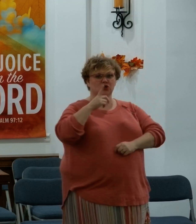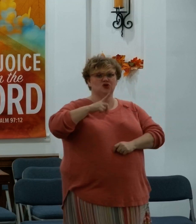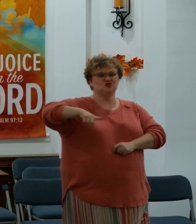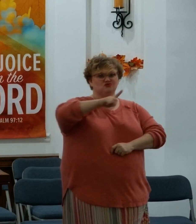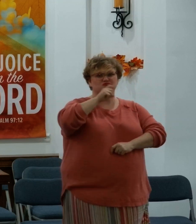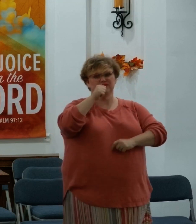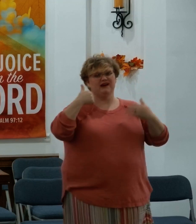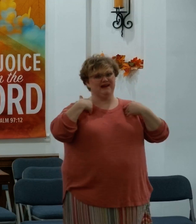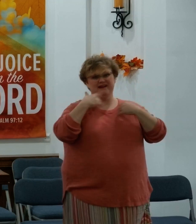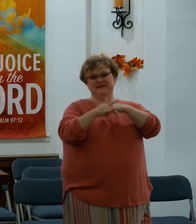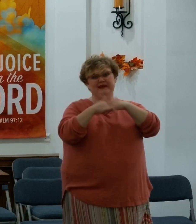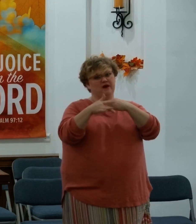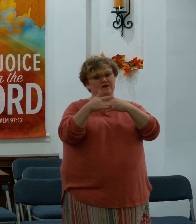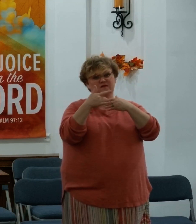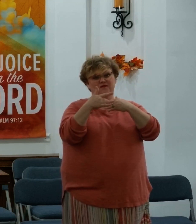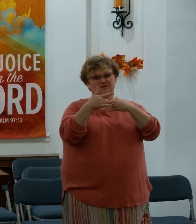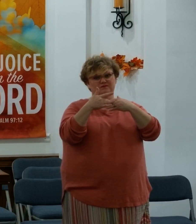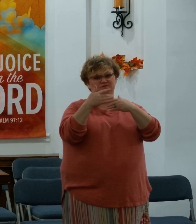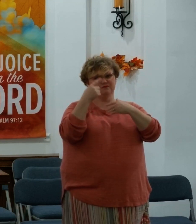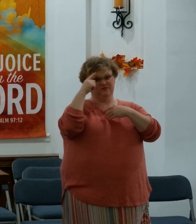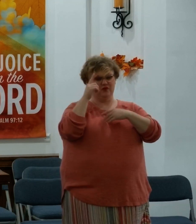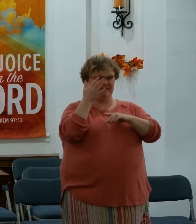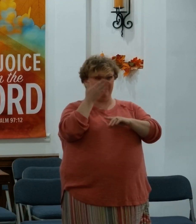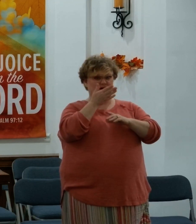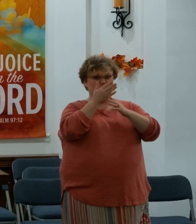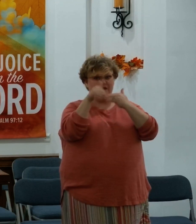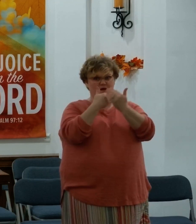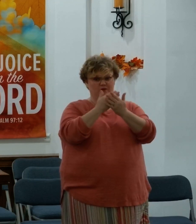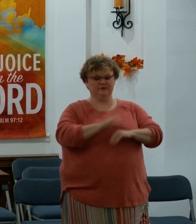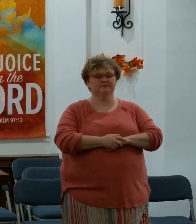room enough for it. Would you pray with me, please?